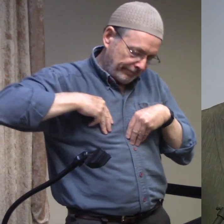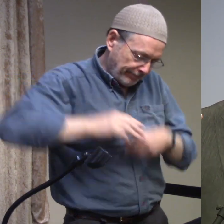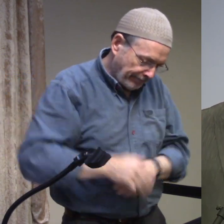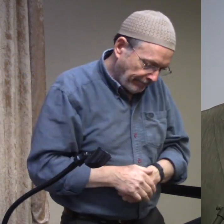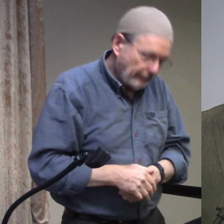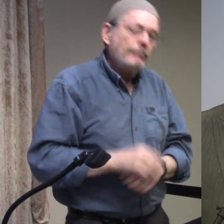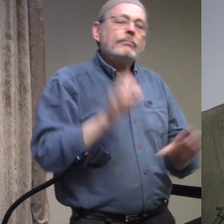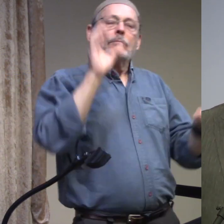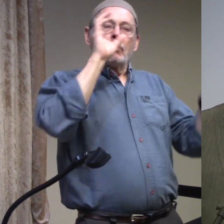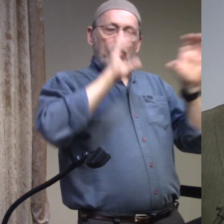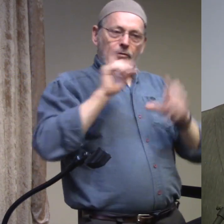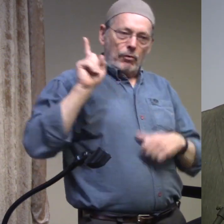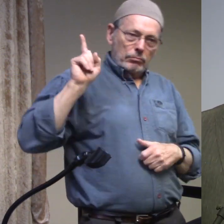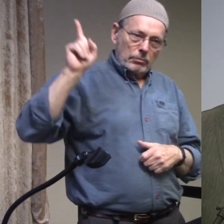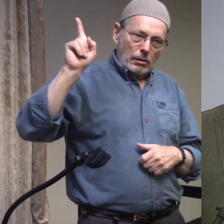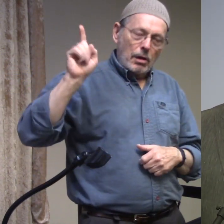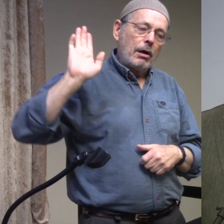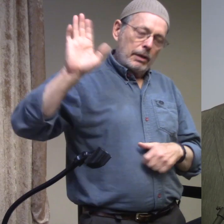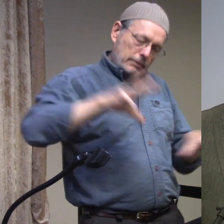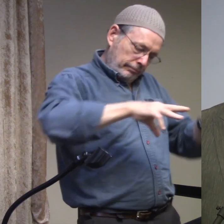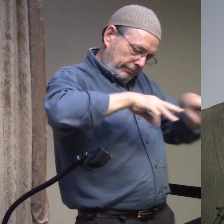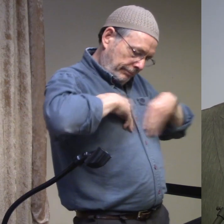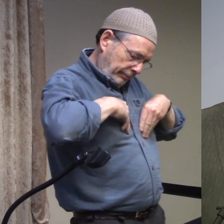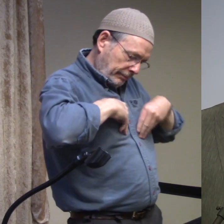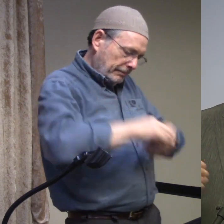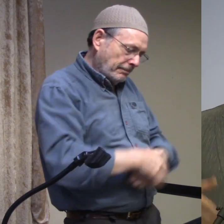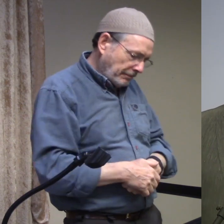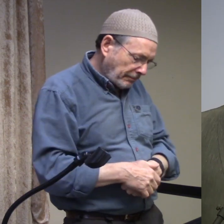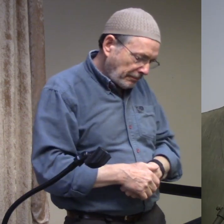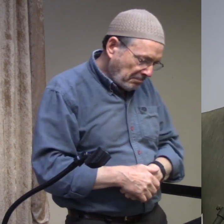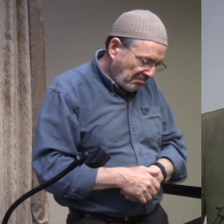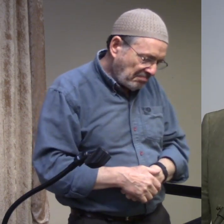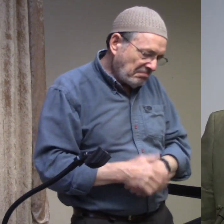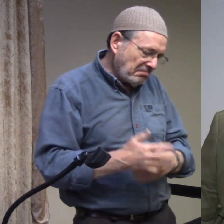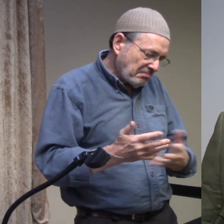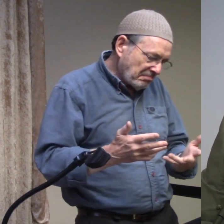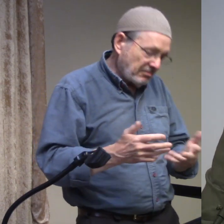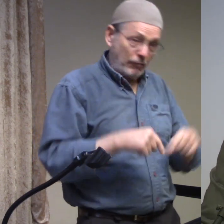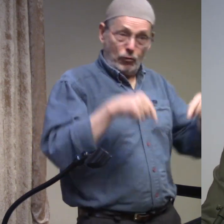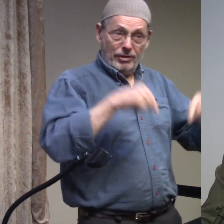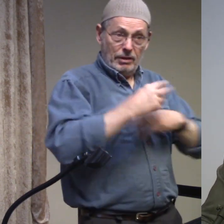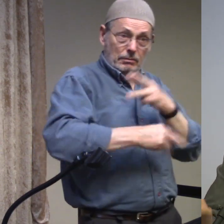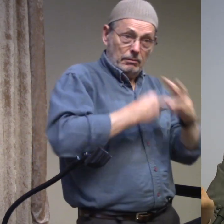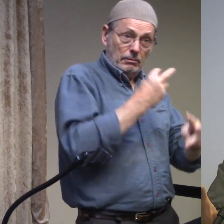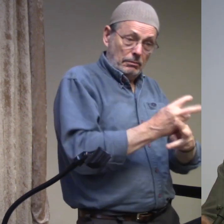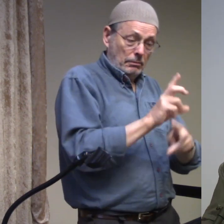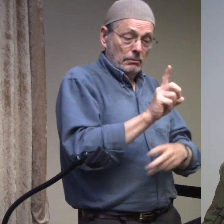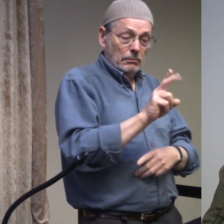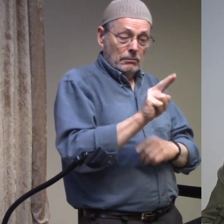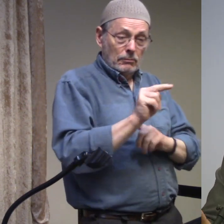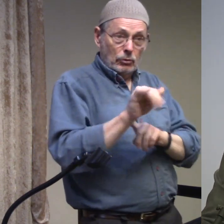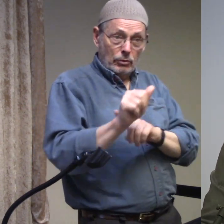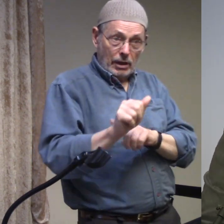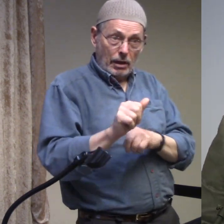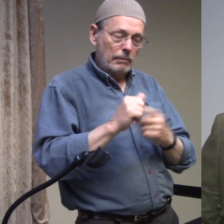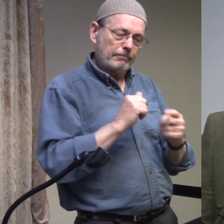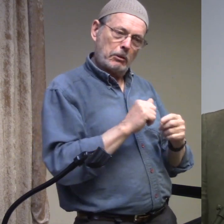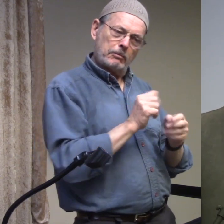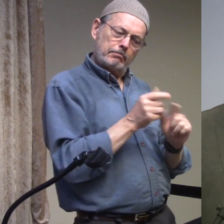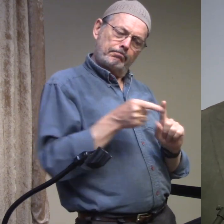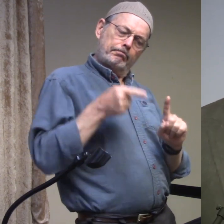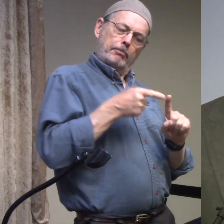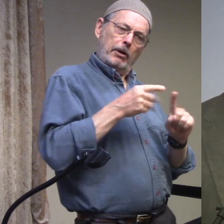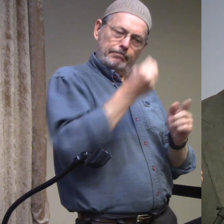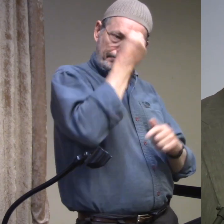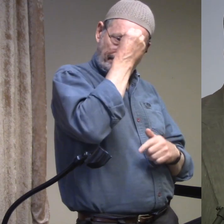We seek the acceptance from Allah. And so when it comes to the dunya, here's the tangible takeaway. When